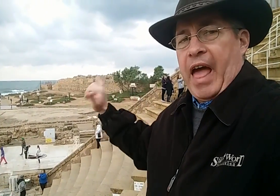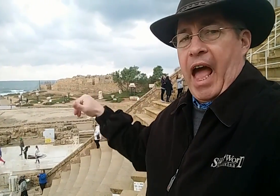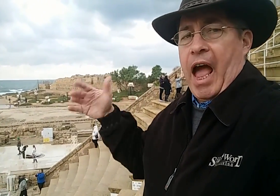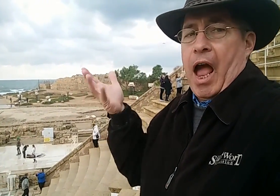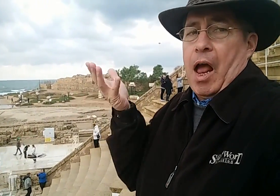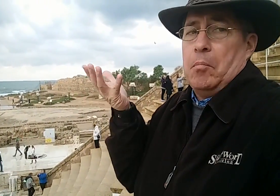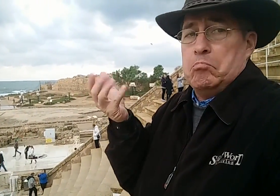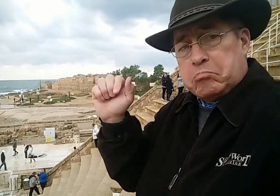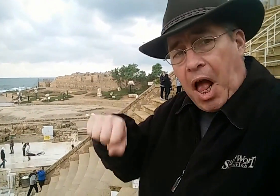palace.